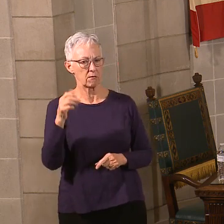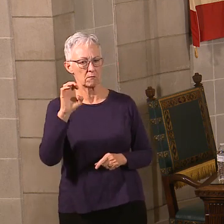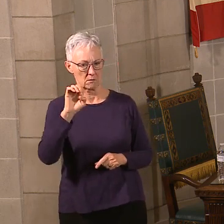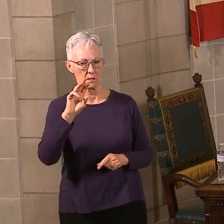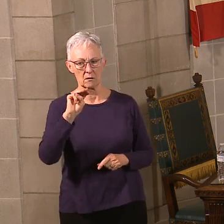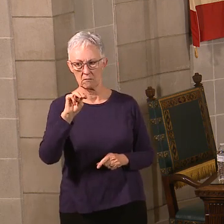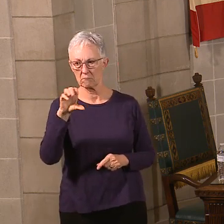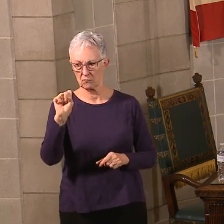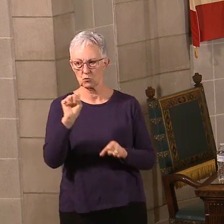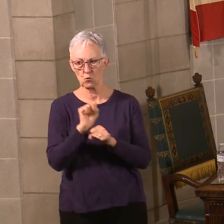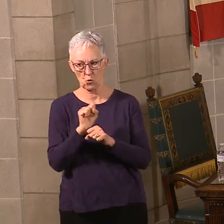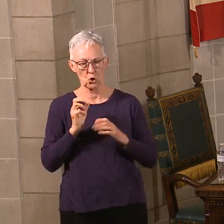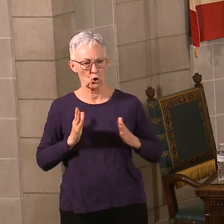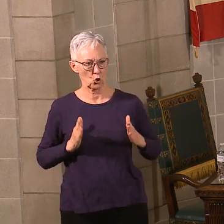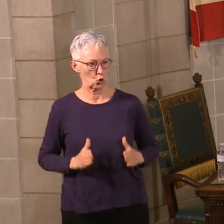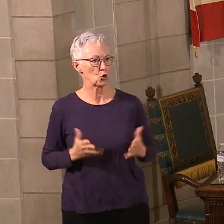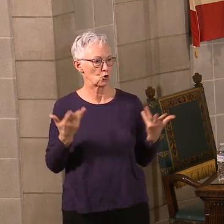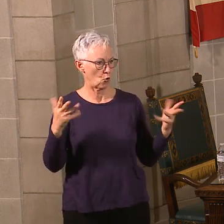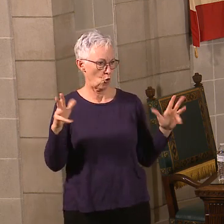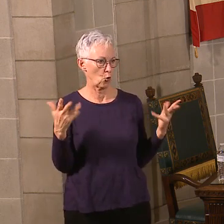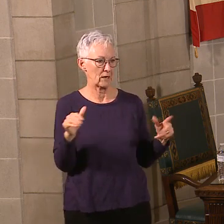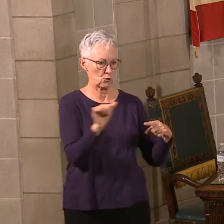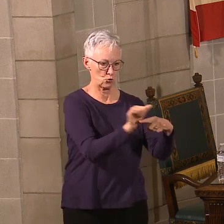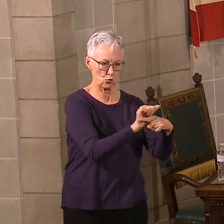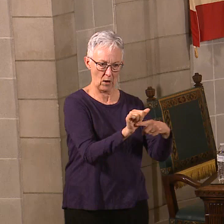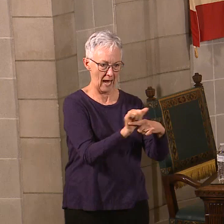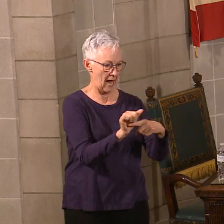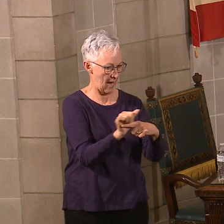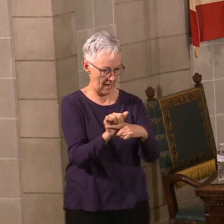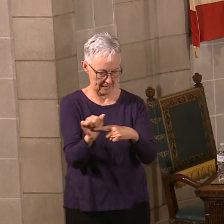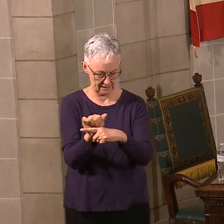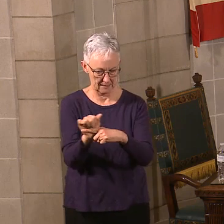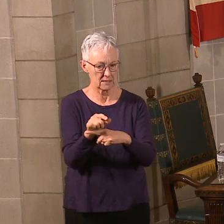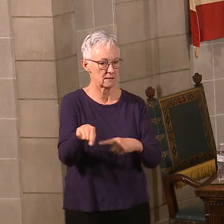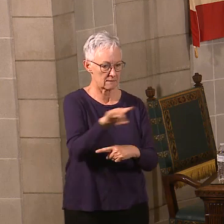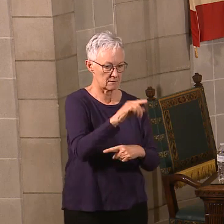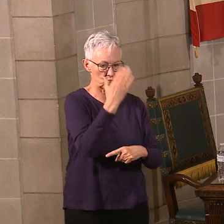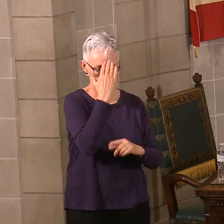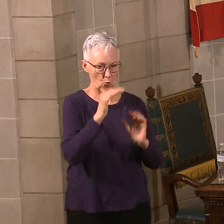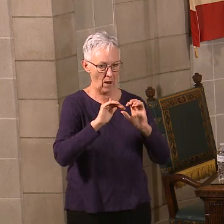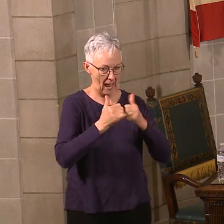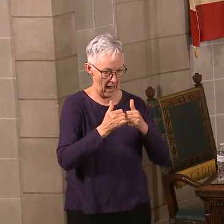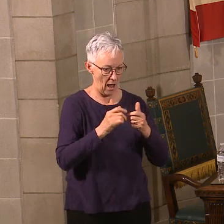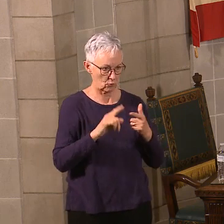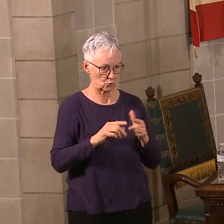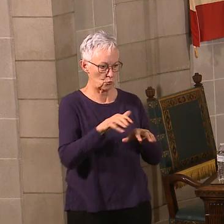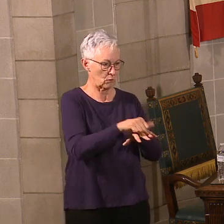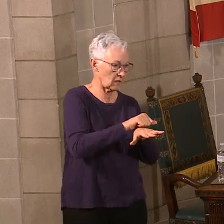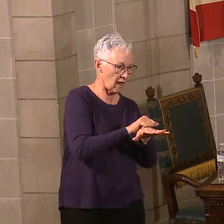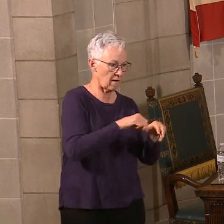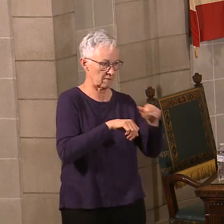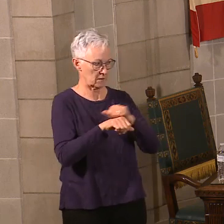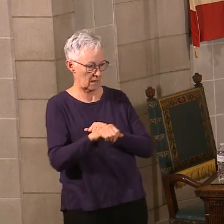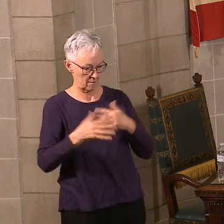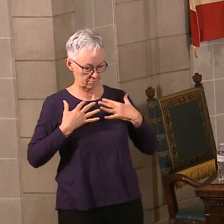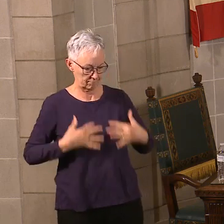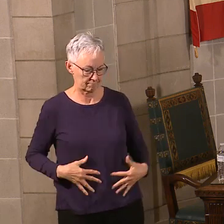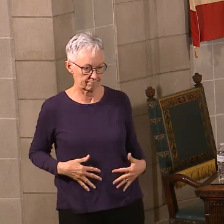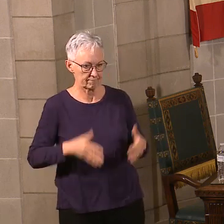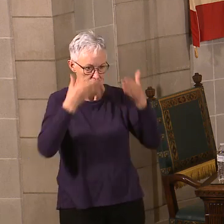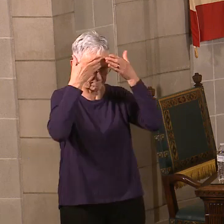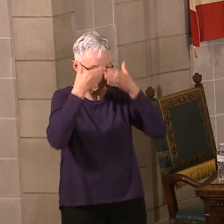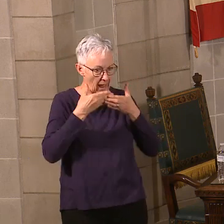when transporting patients. And we'll be relying on that too, because we'll be having them transport